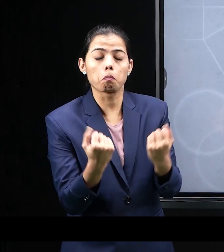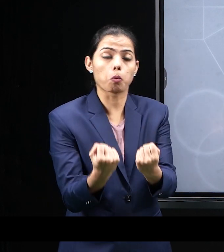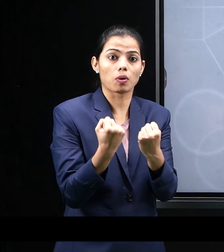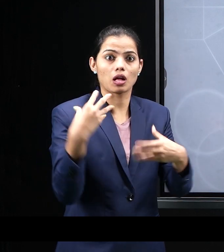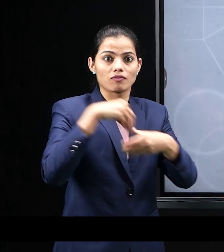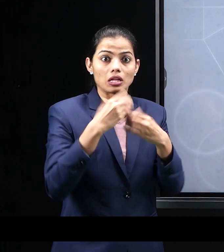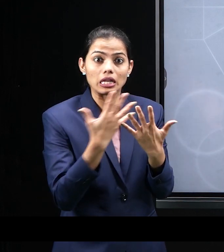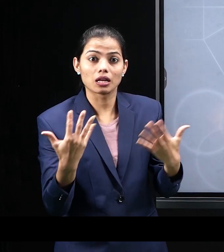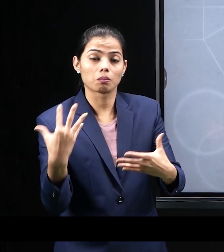power set,